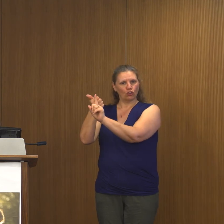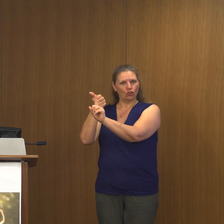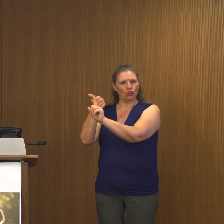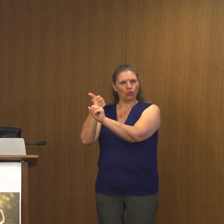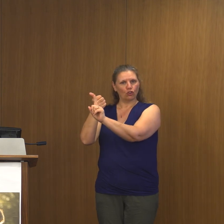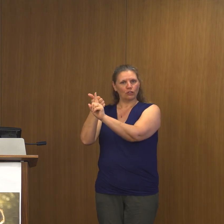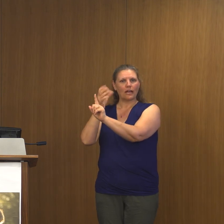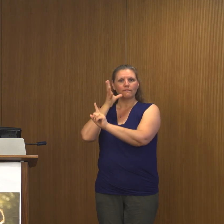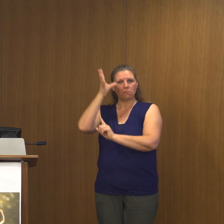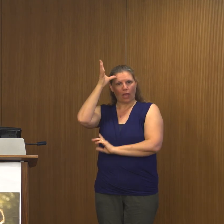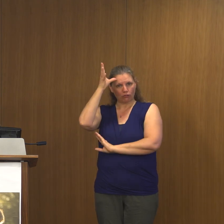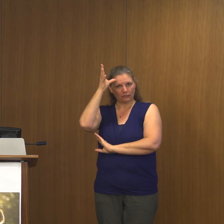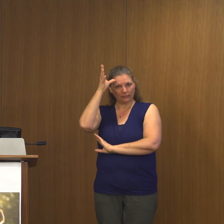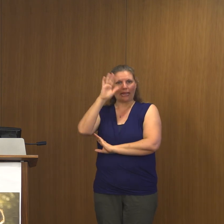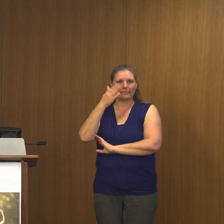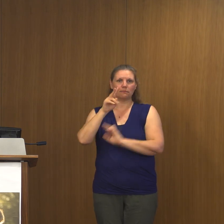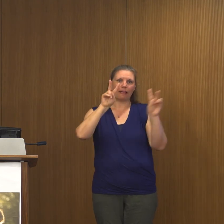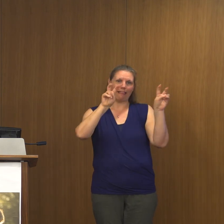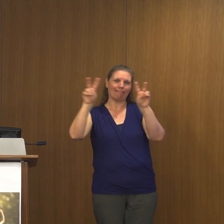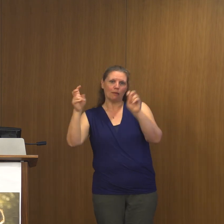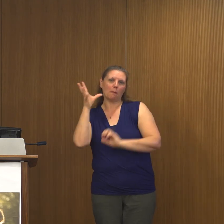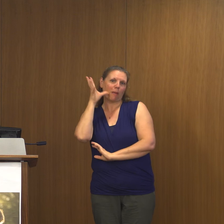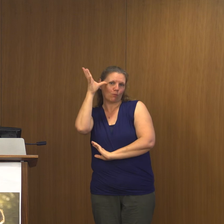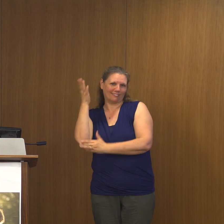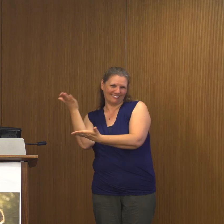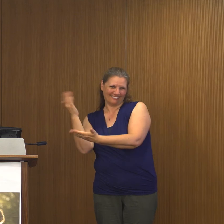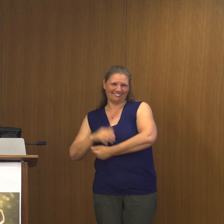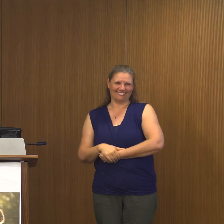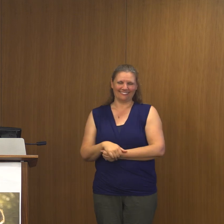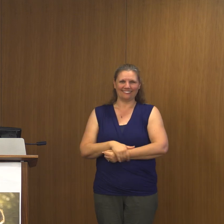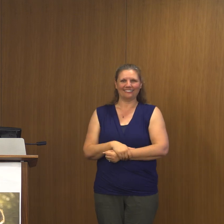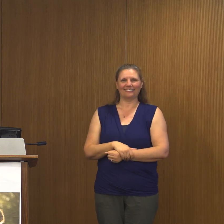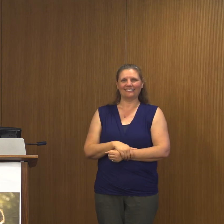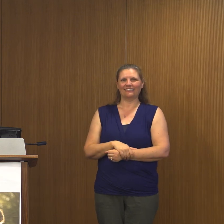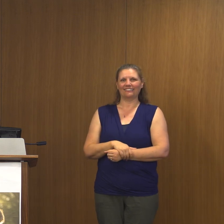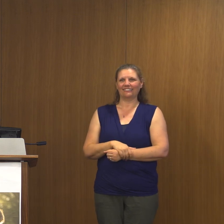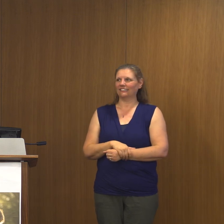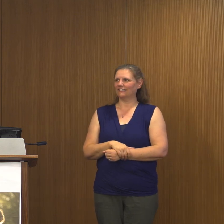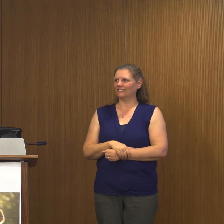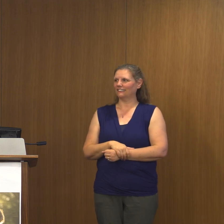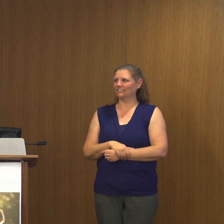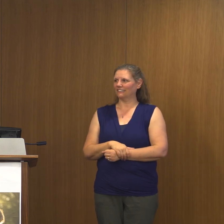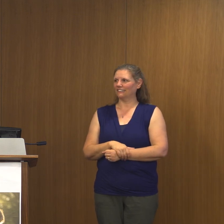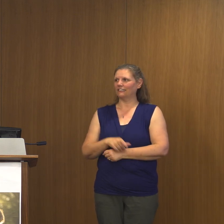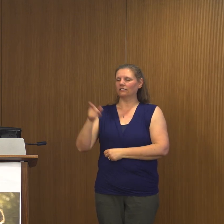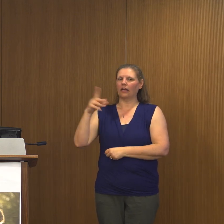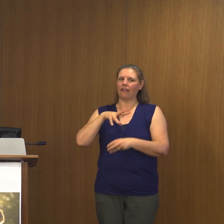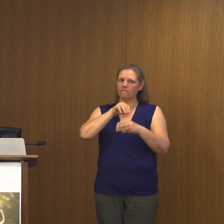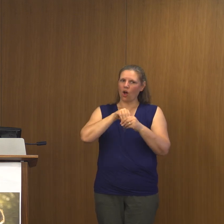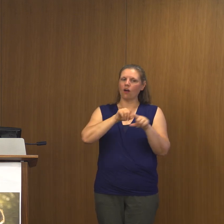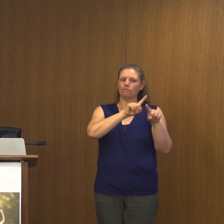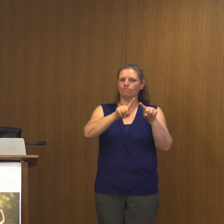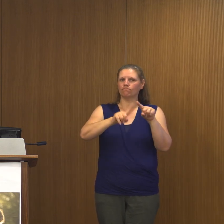title we're going with, and that's a great title. And she's a parent that participates in several projects, and